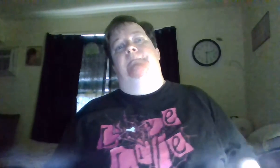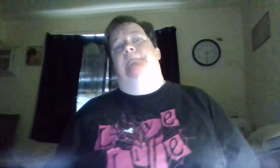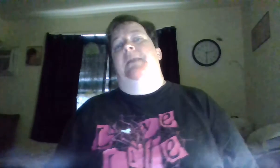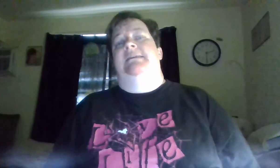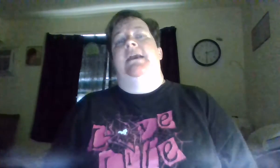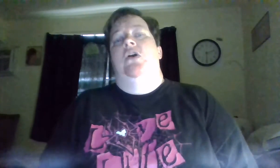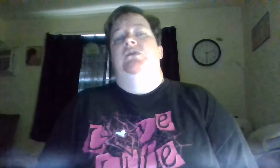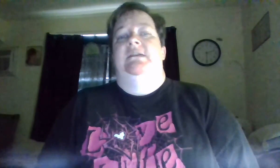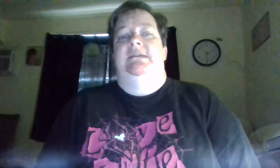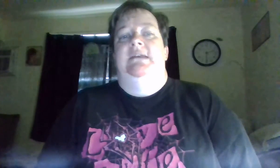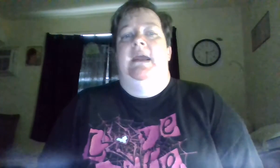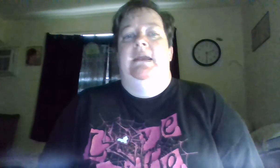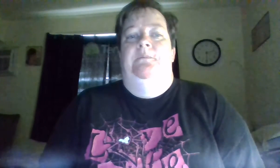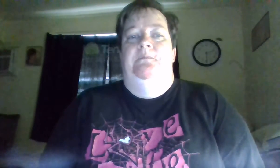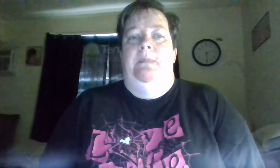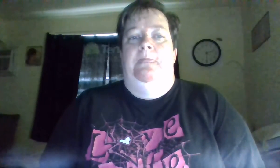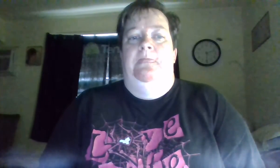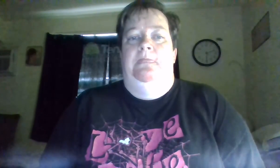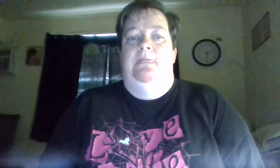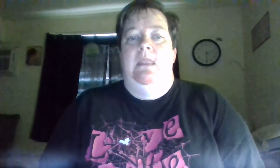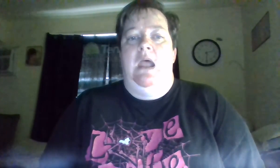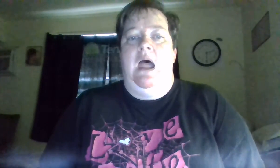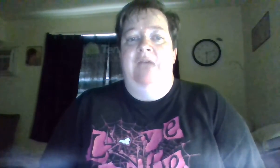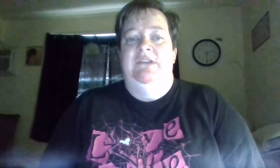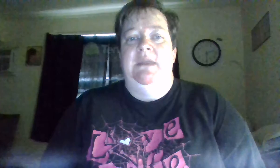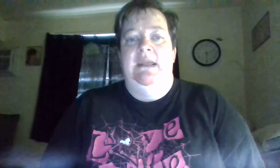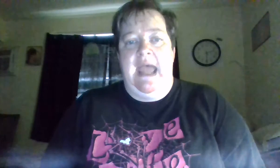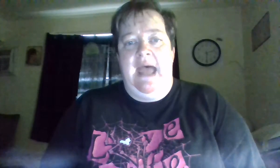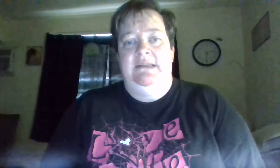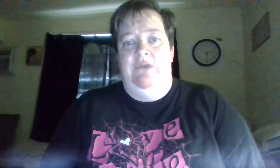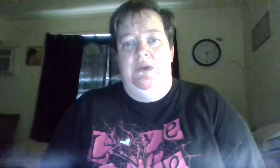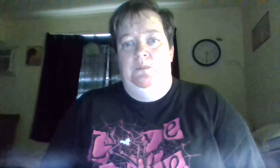But as I close this tonight, I have something to ask of you.